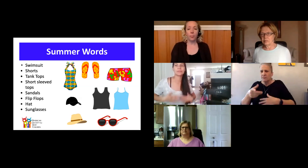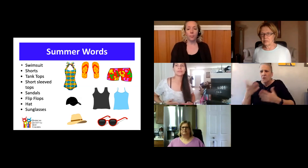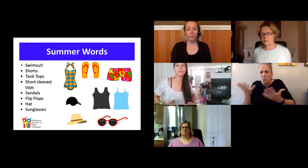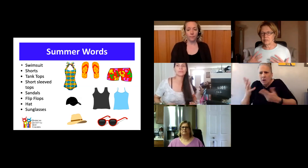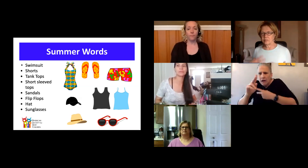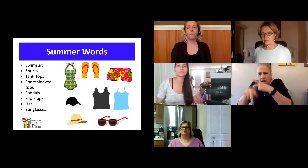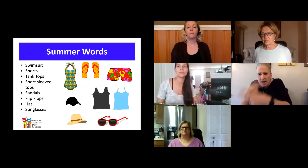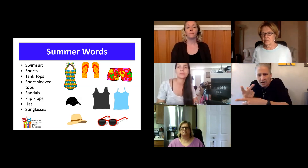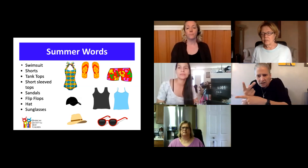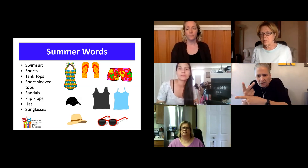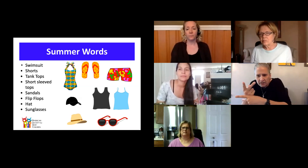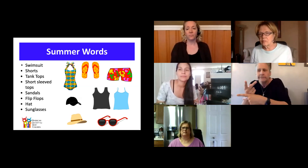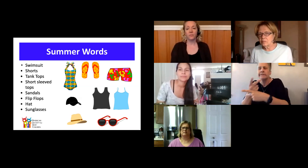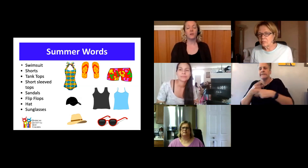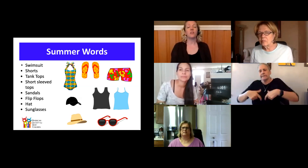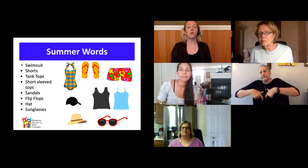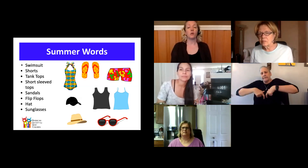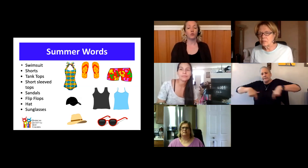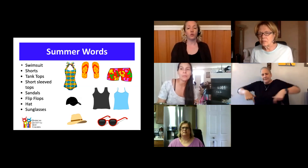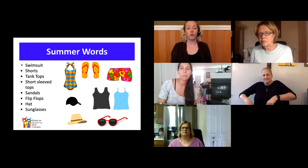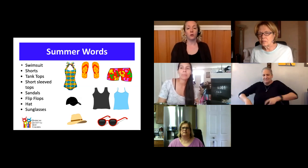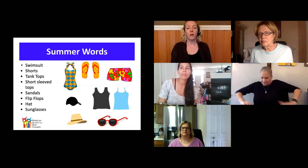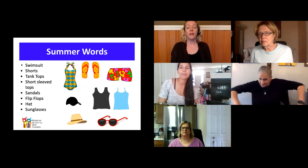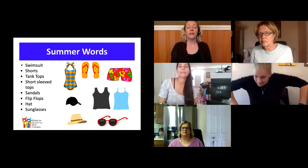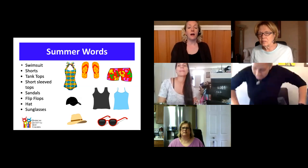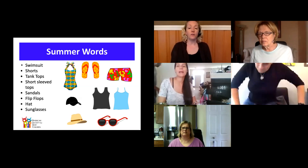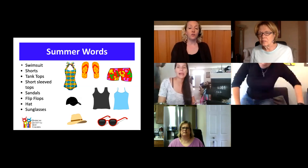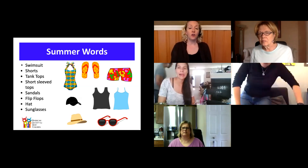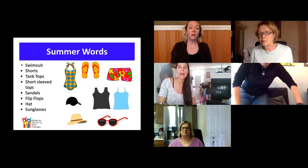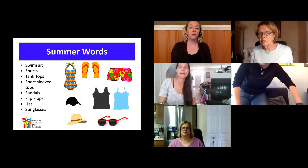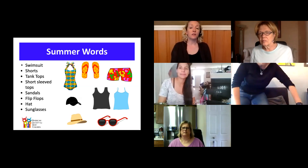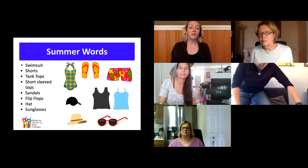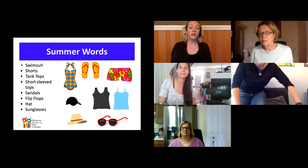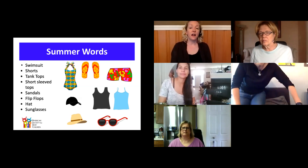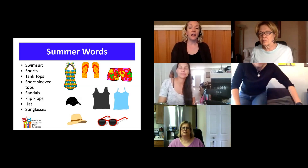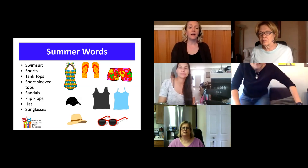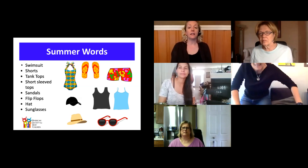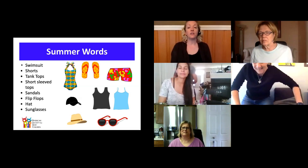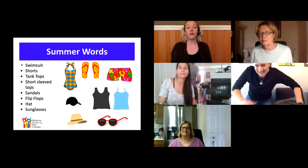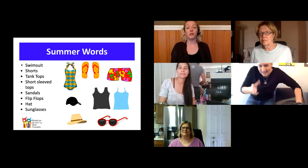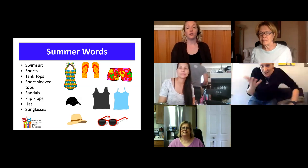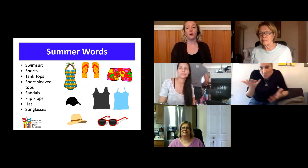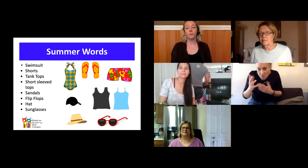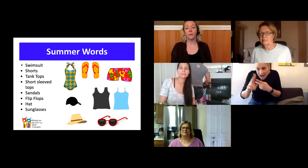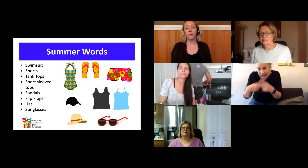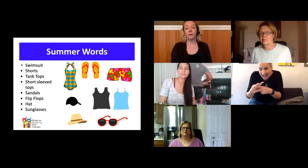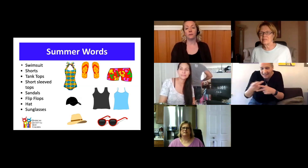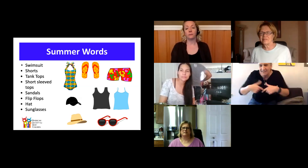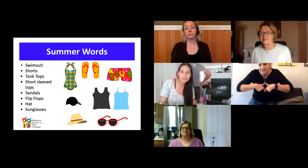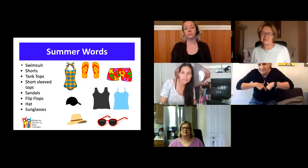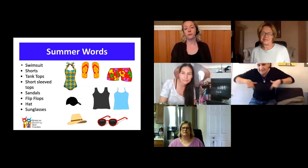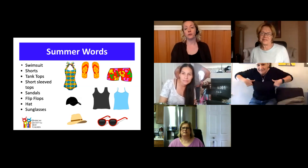It's kind of the general term. Now, if you're talking about a specific kind, like you've got your, let me show you what this would be